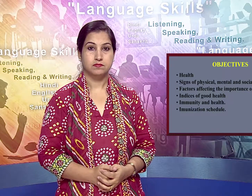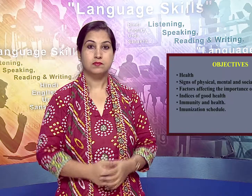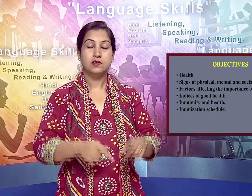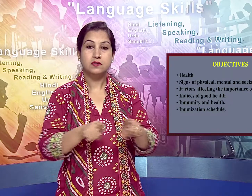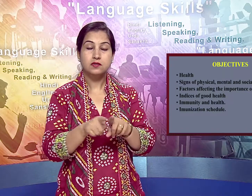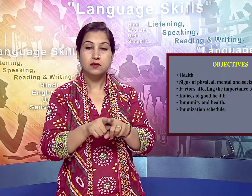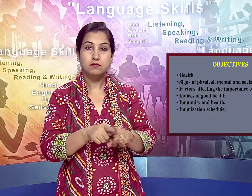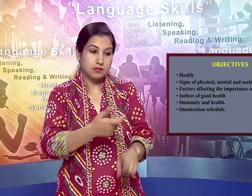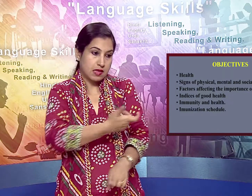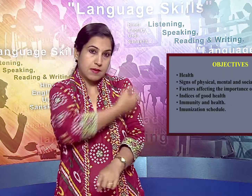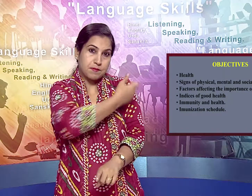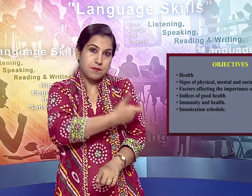and the immunization schedule.